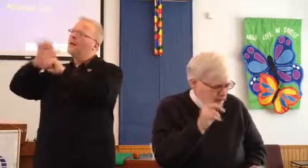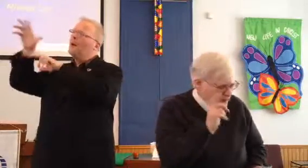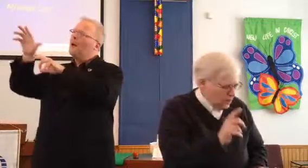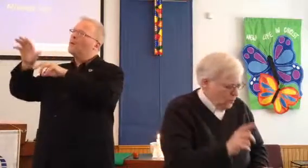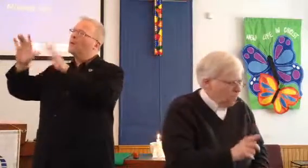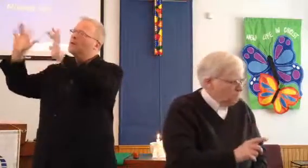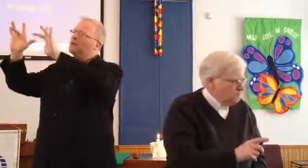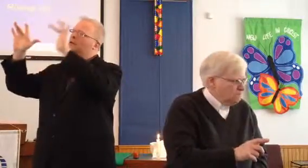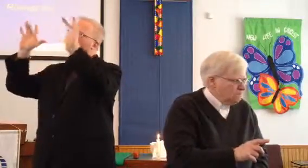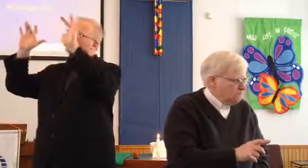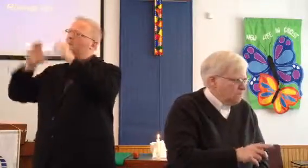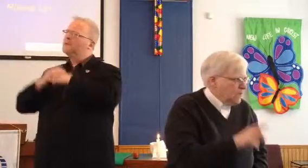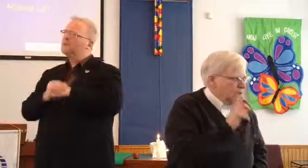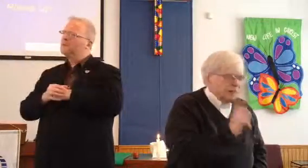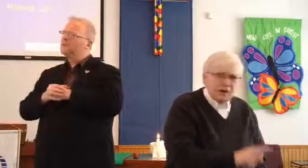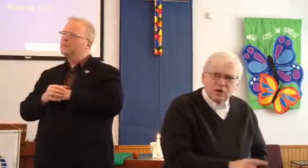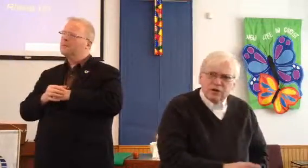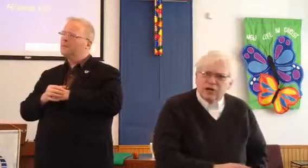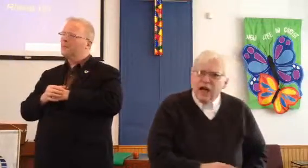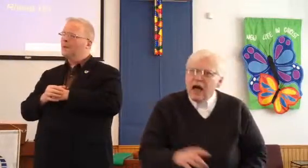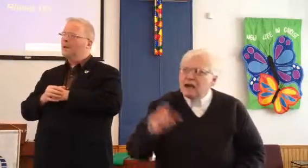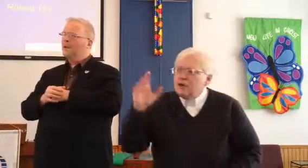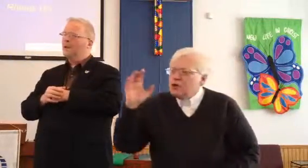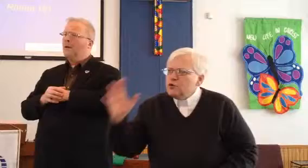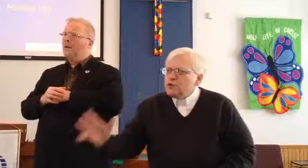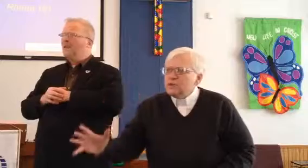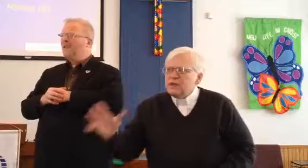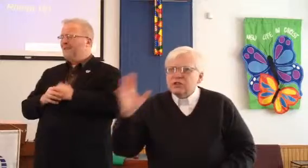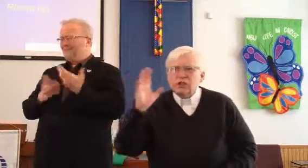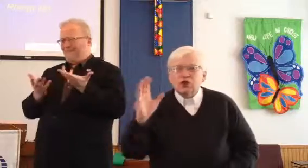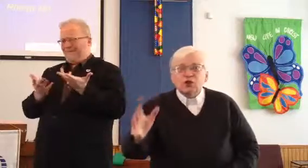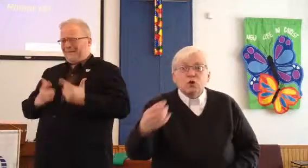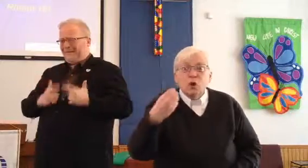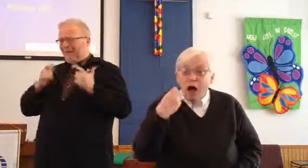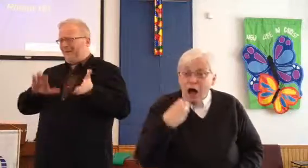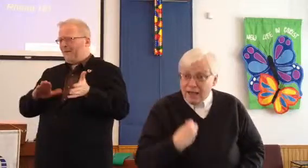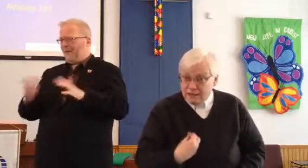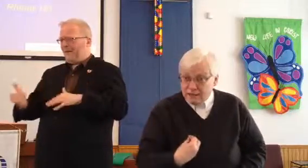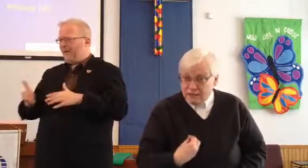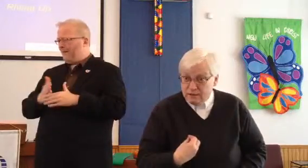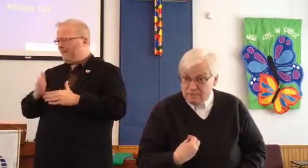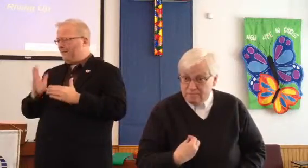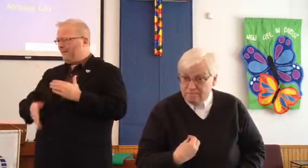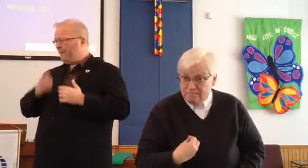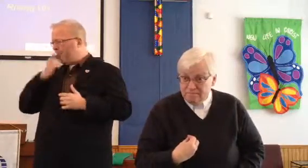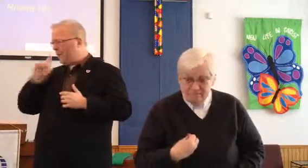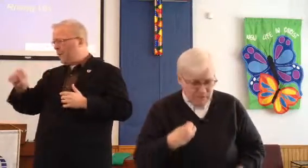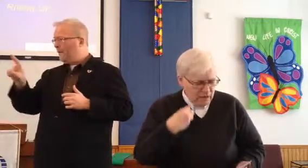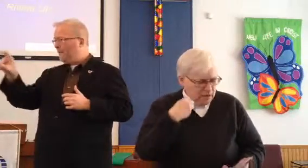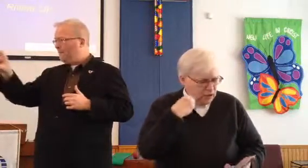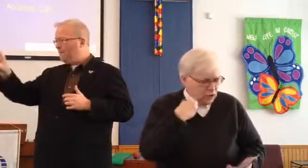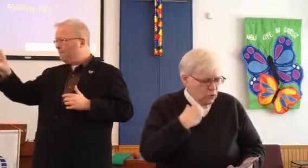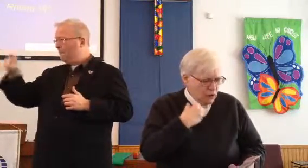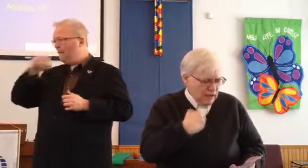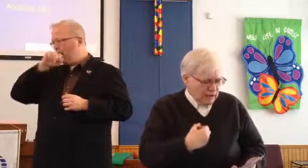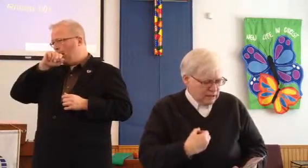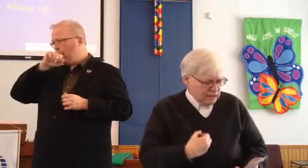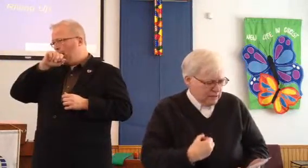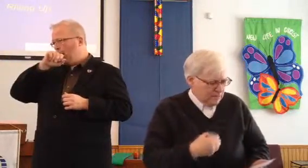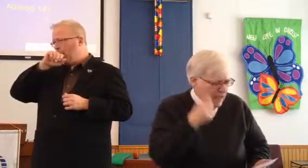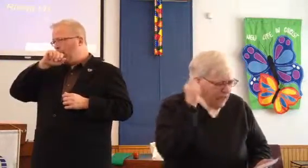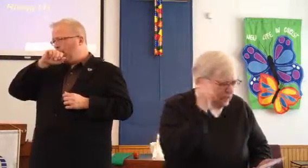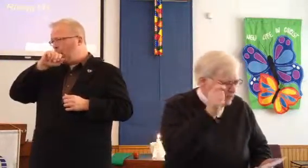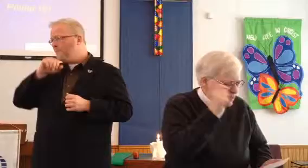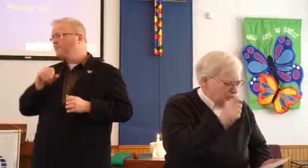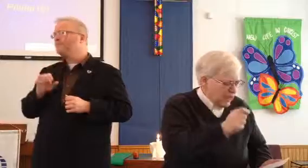They needed to know that there is a God who speaks to us. To